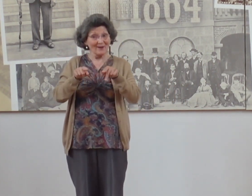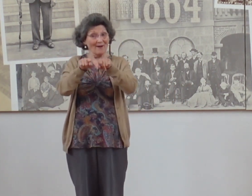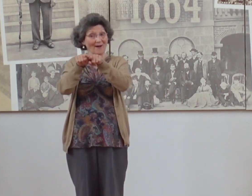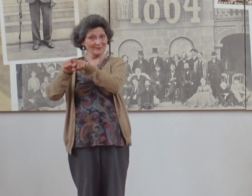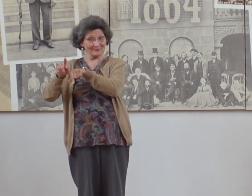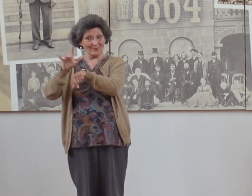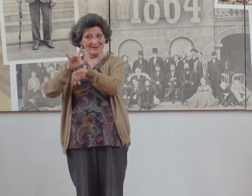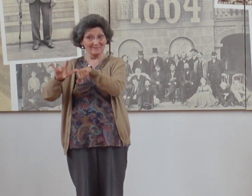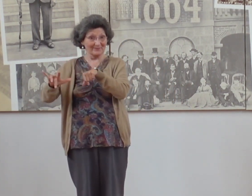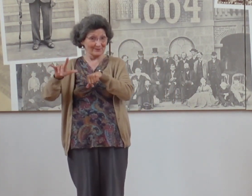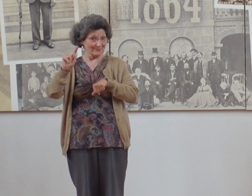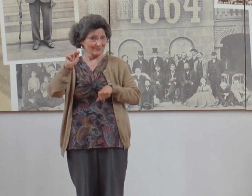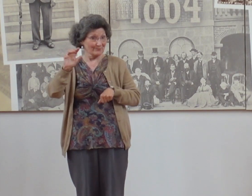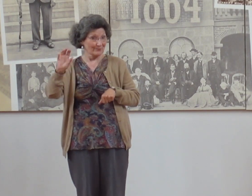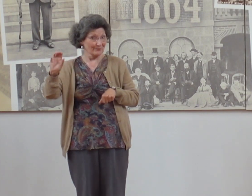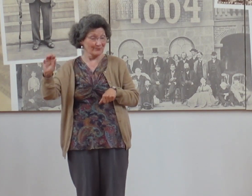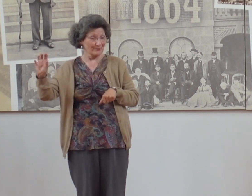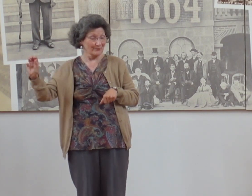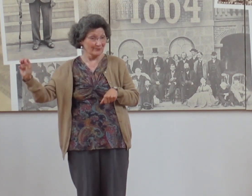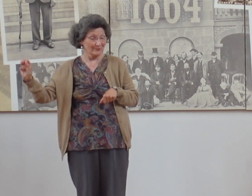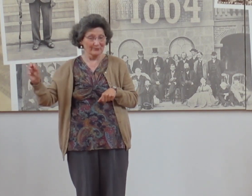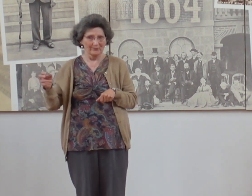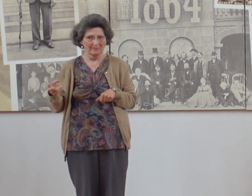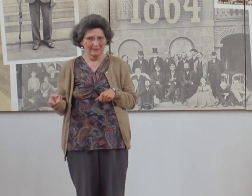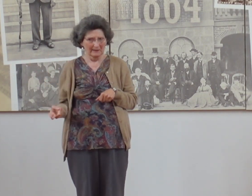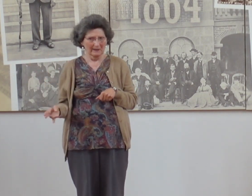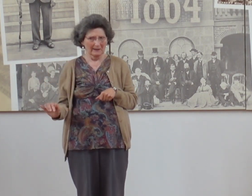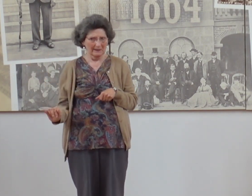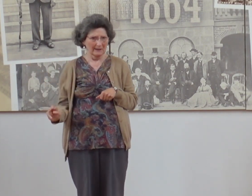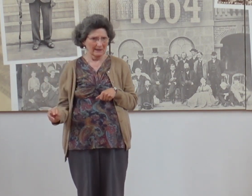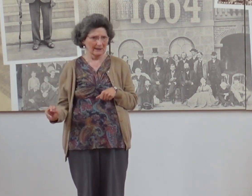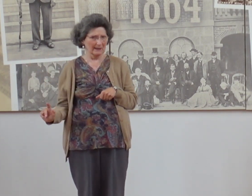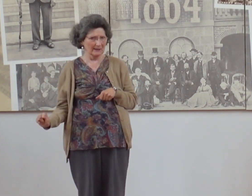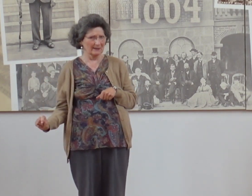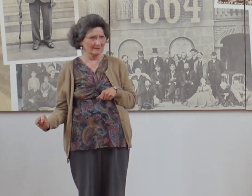the treasurer position is also open.